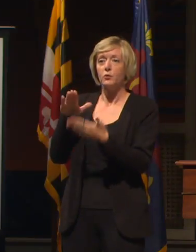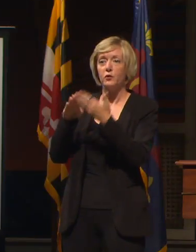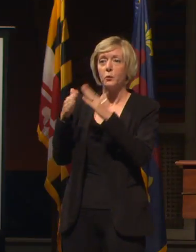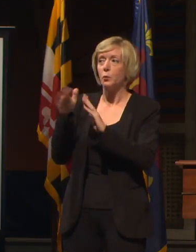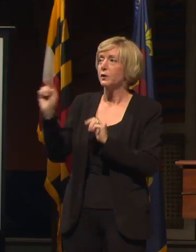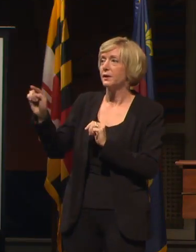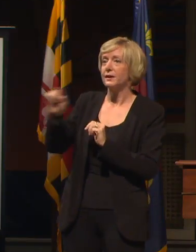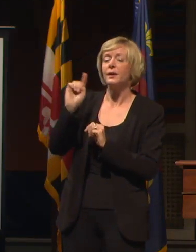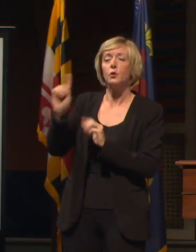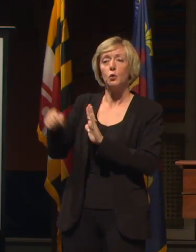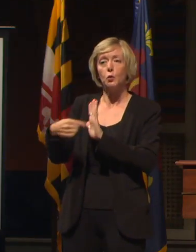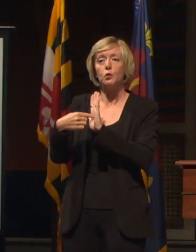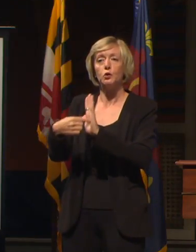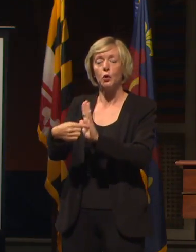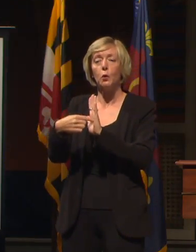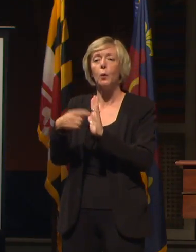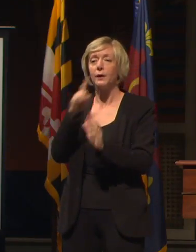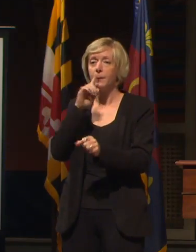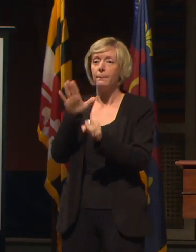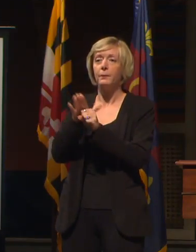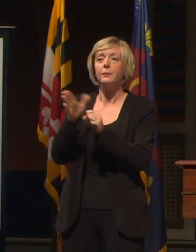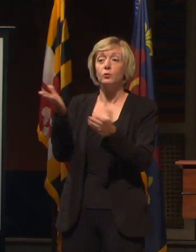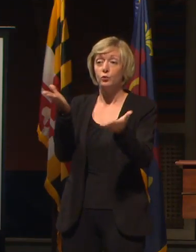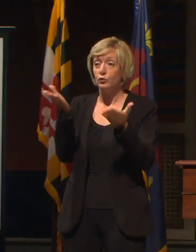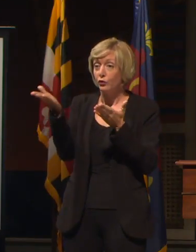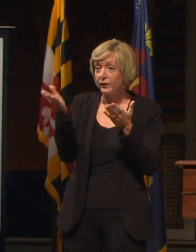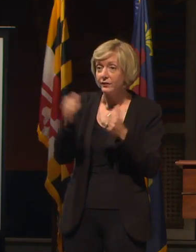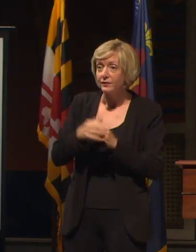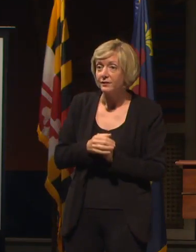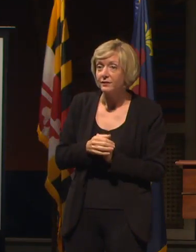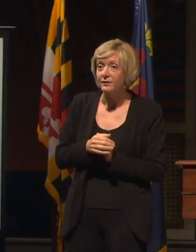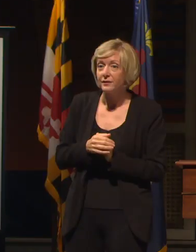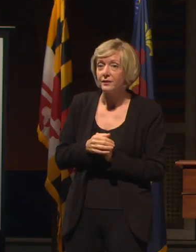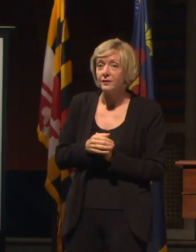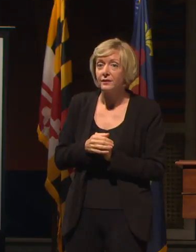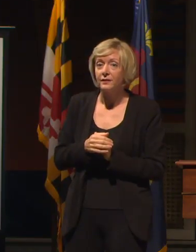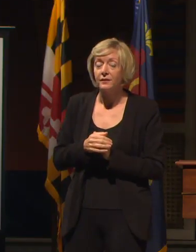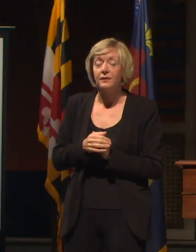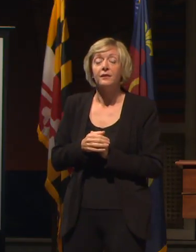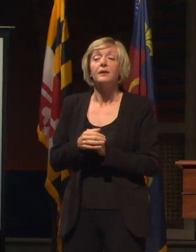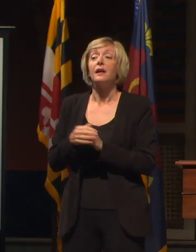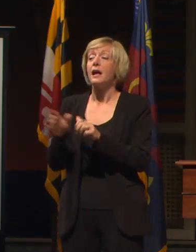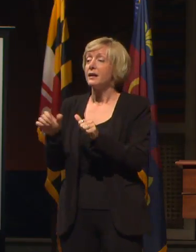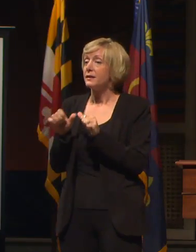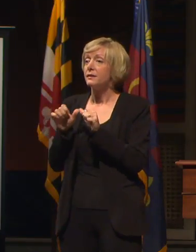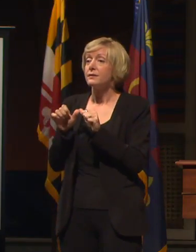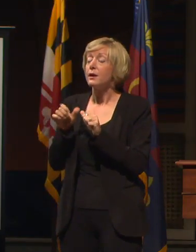community who exemplify a commitment to service and who continue to make